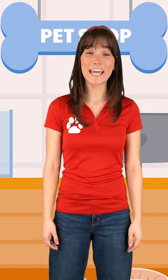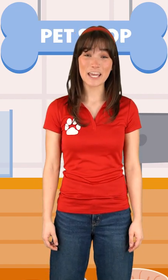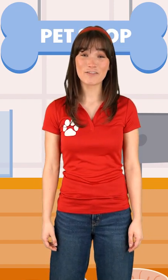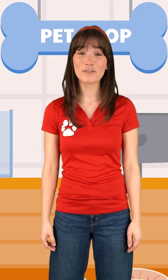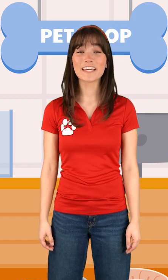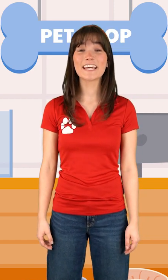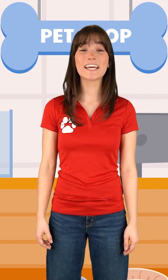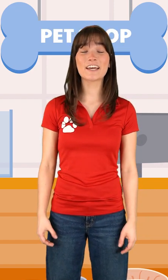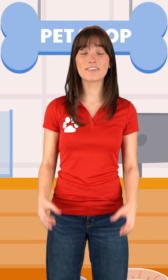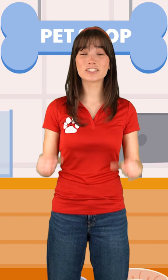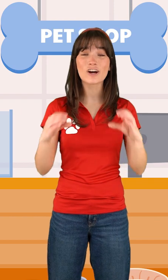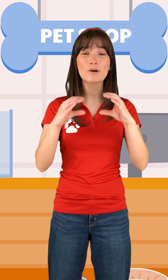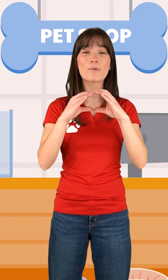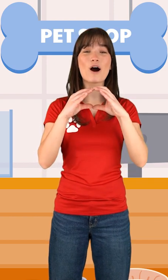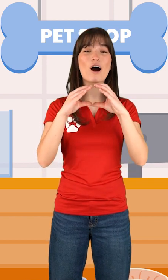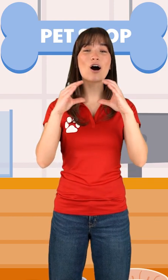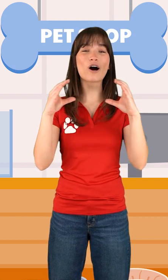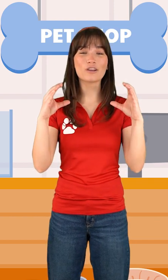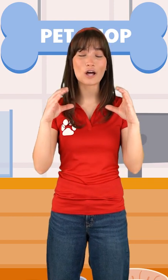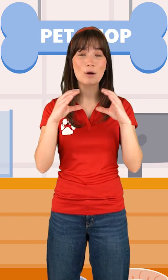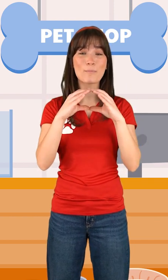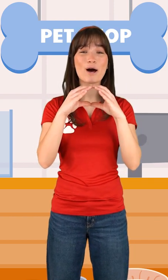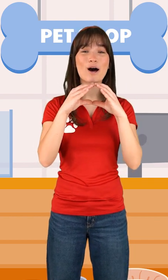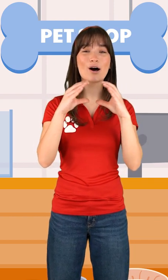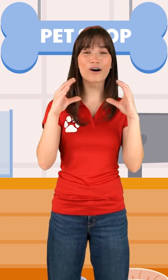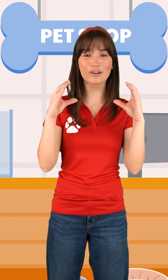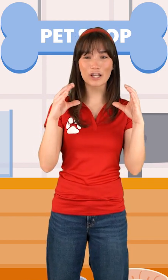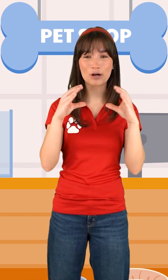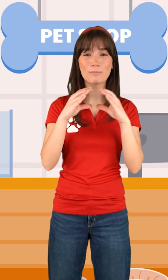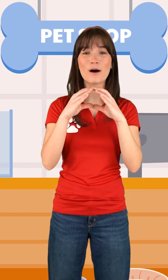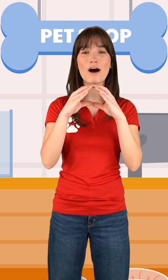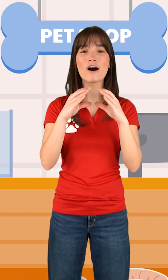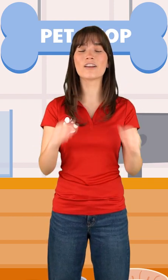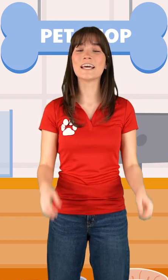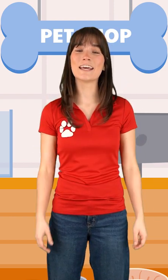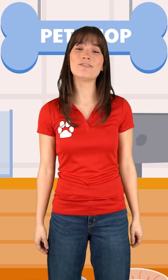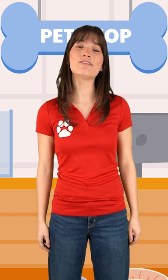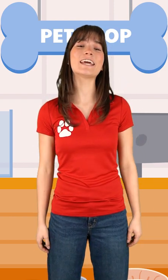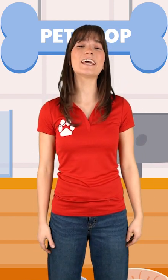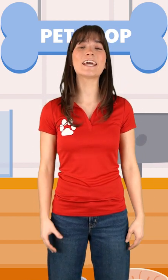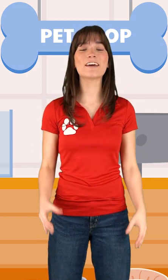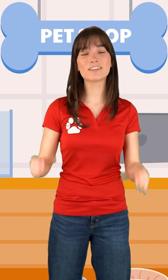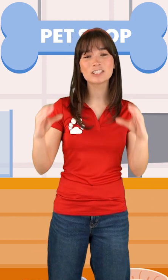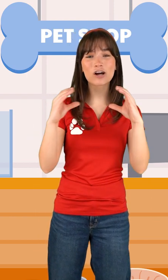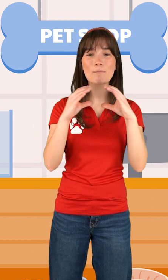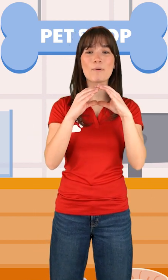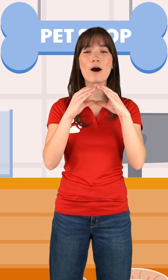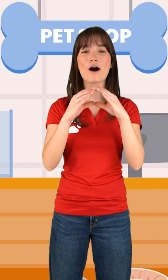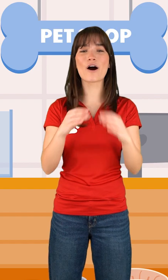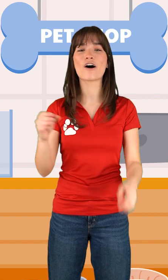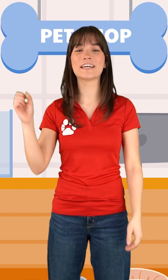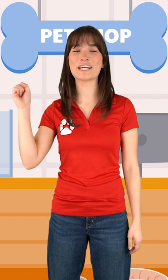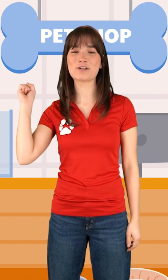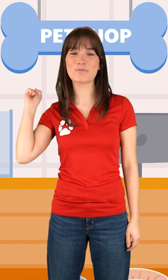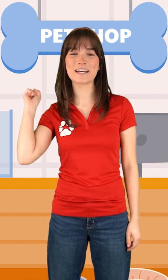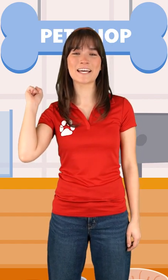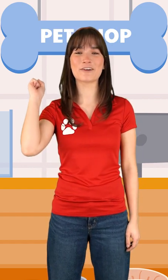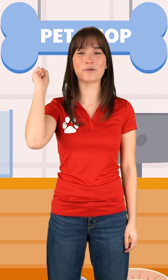If you give a dog a ball, a ball, a ball, if you give a dog a ball, he will